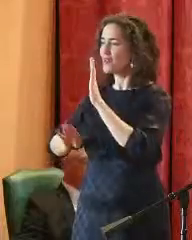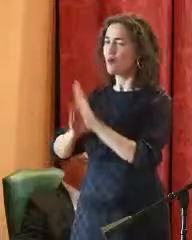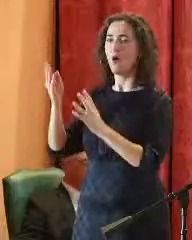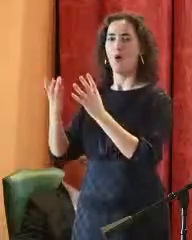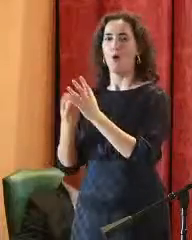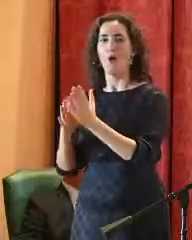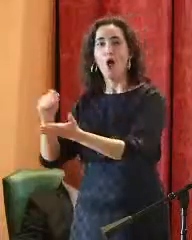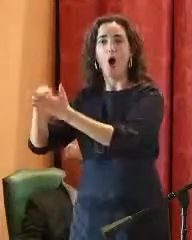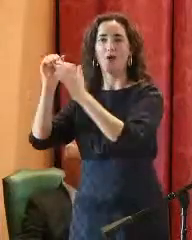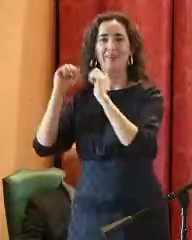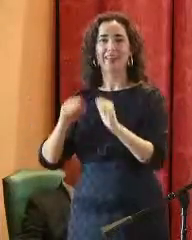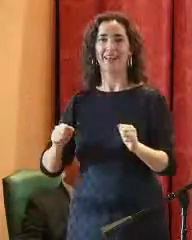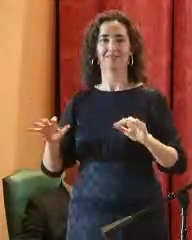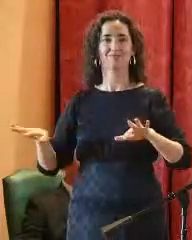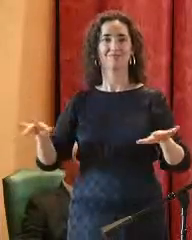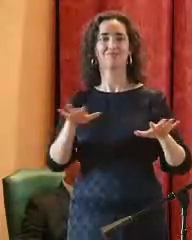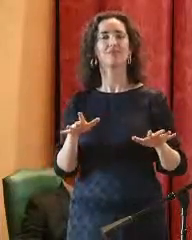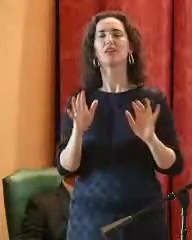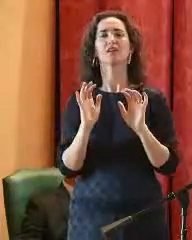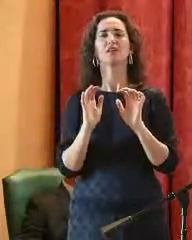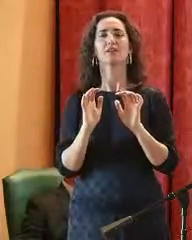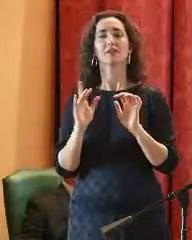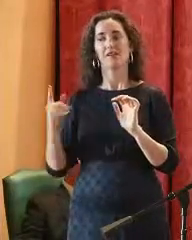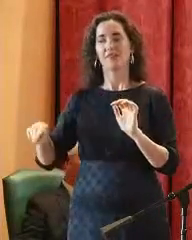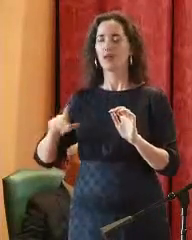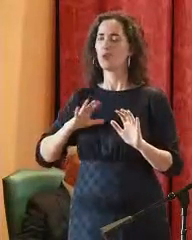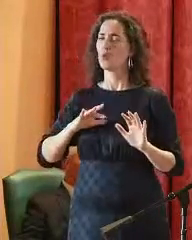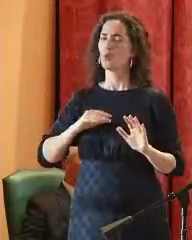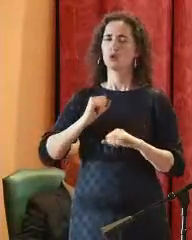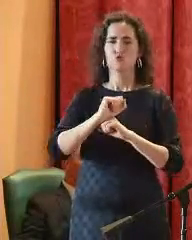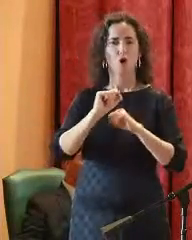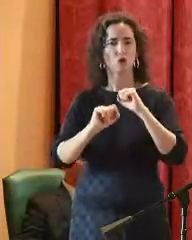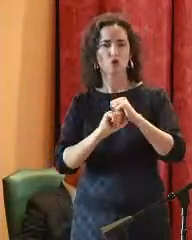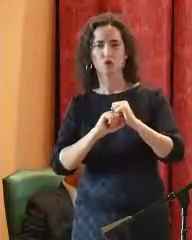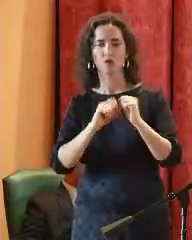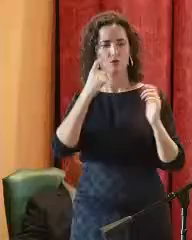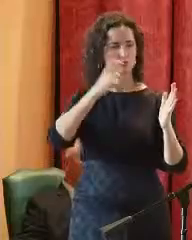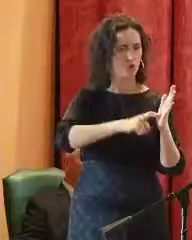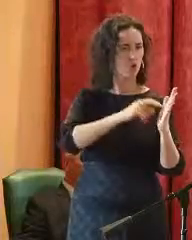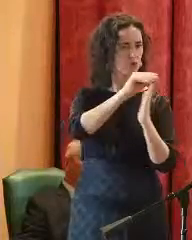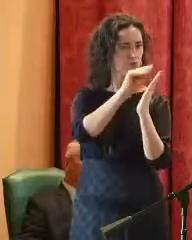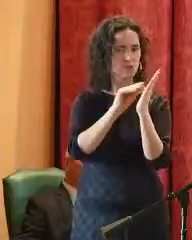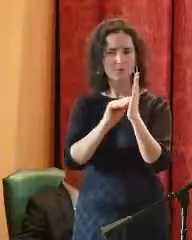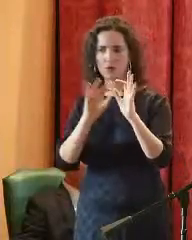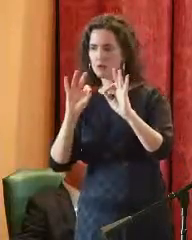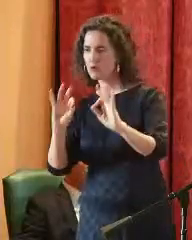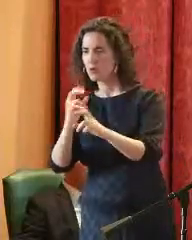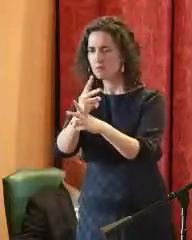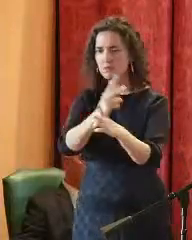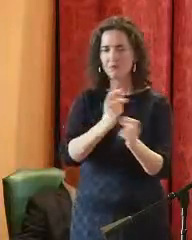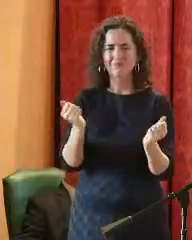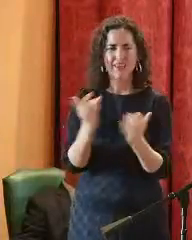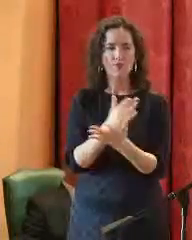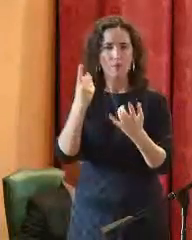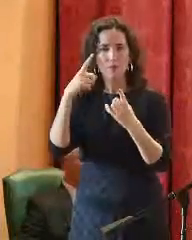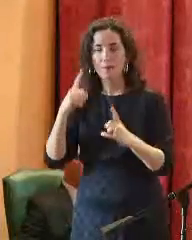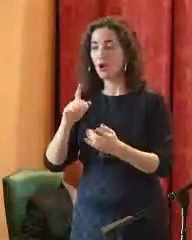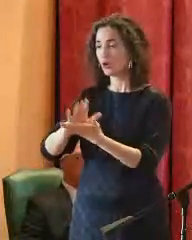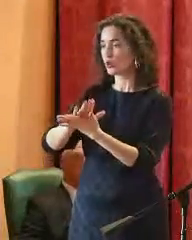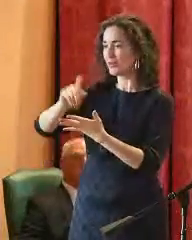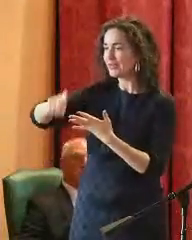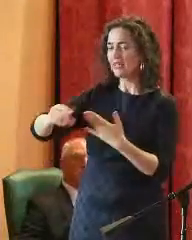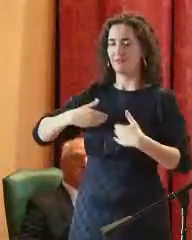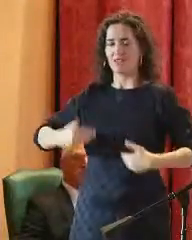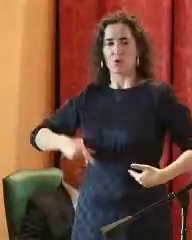learn. And they do it in such excellence, with structure. Nothing goes unnoticed, unmet, undone. Every academic need, physical